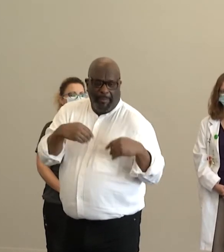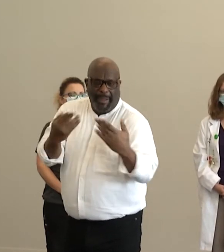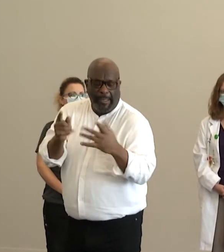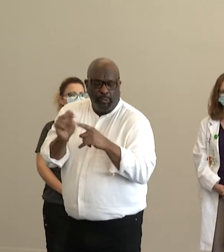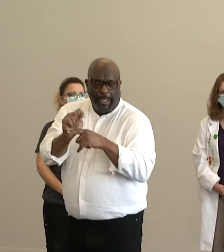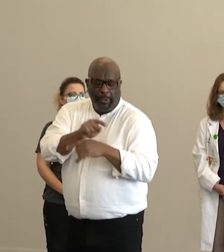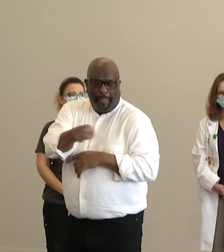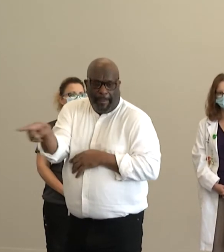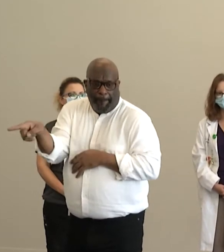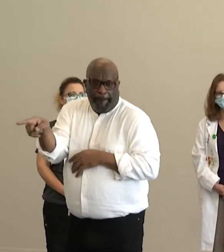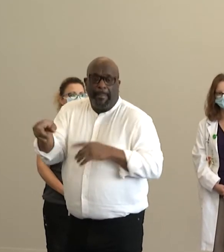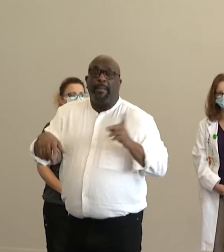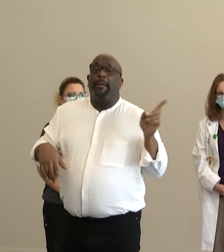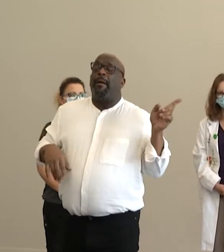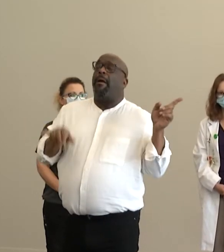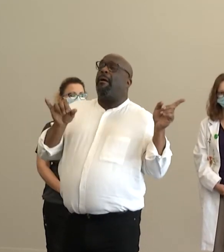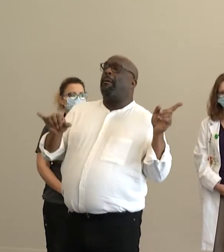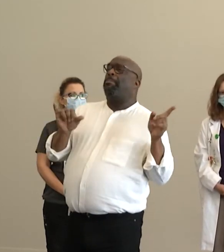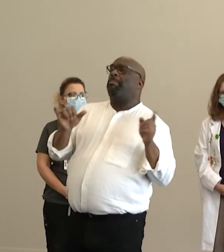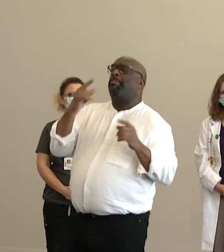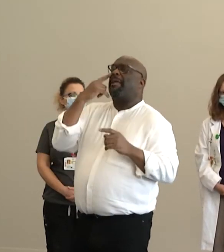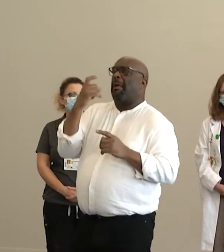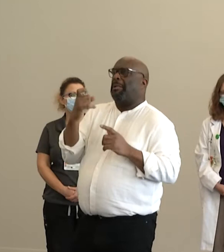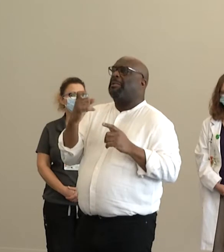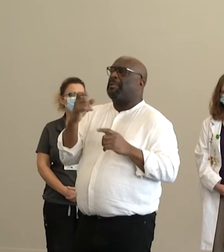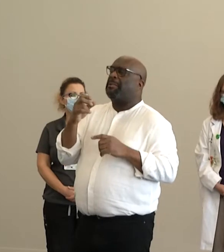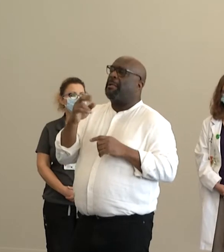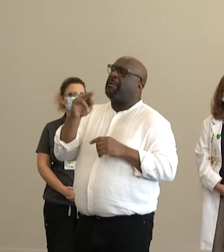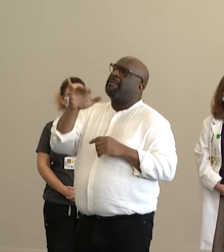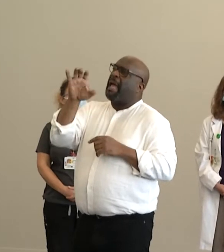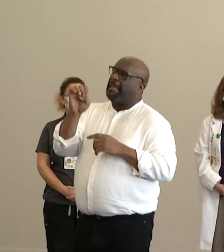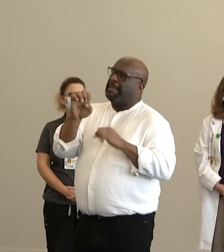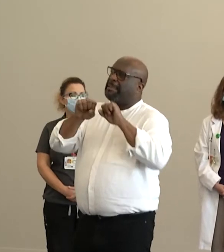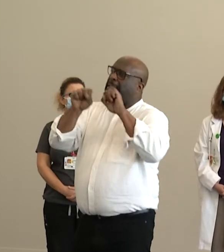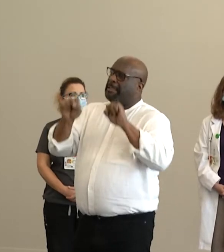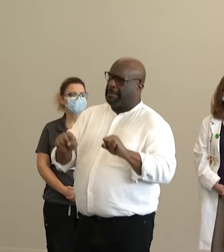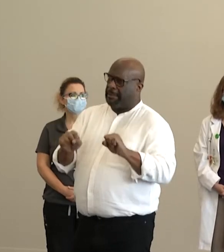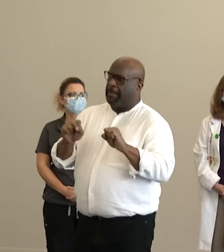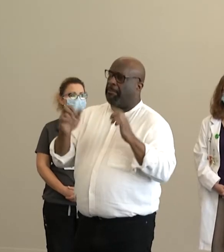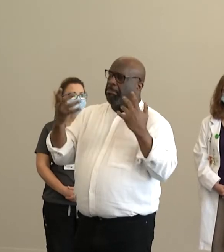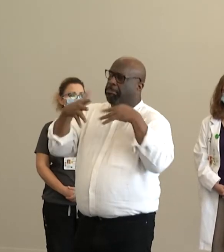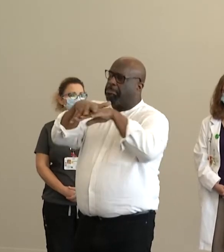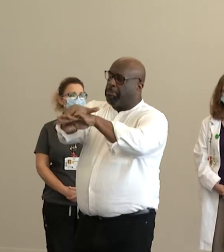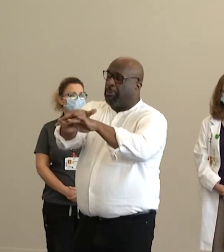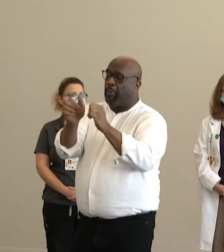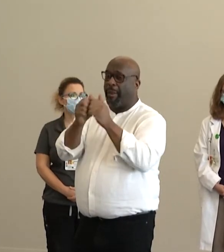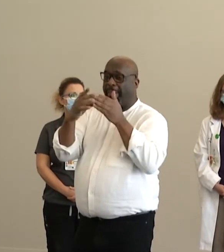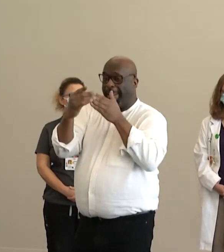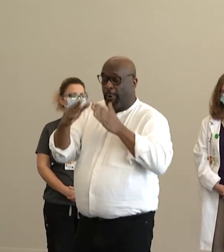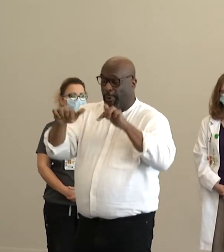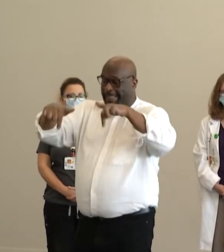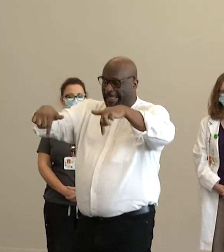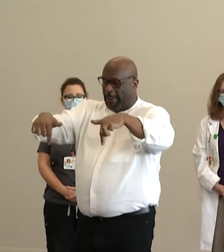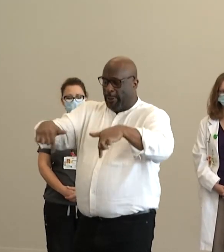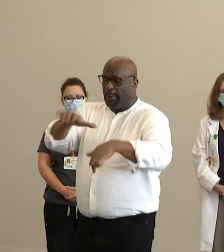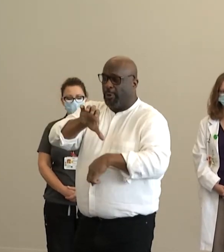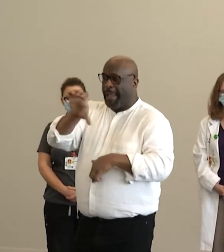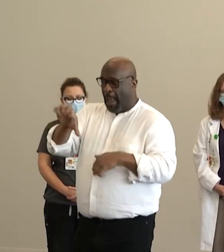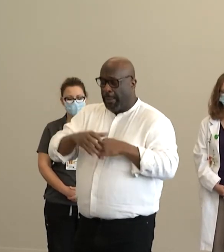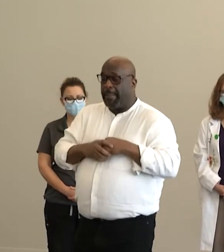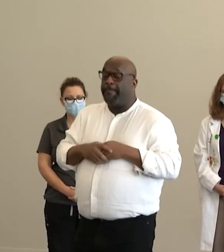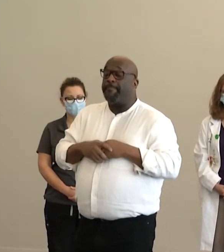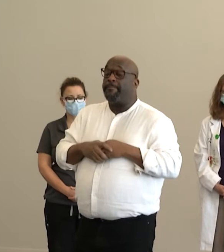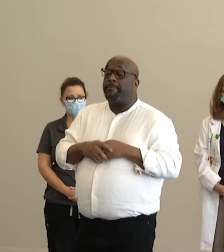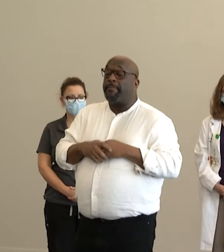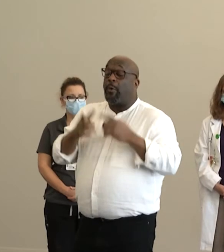Well, because of the nice systems integration that we have with our leadership here at County, the minute